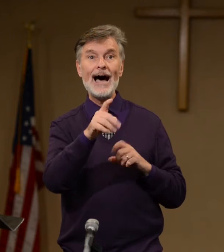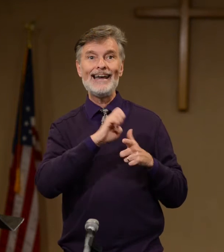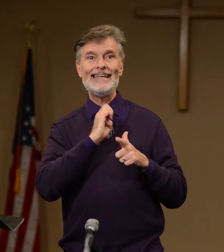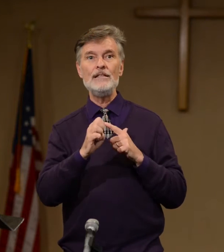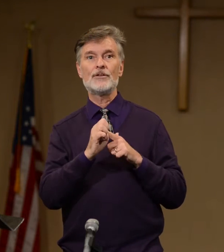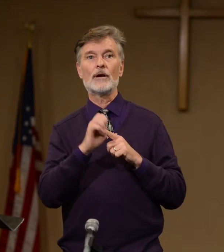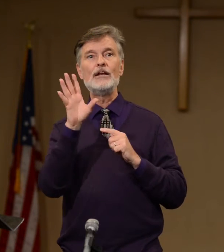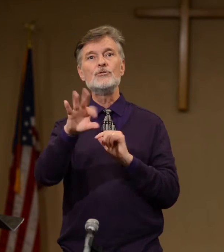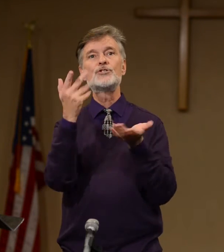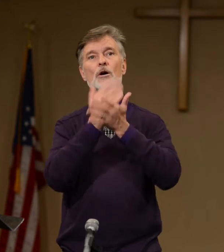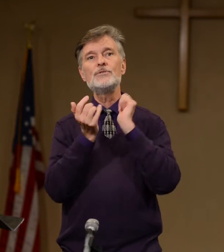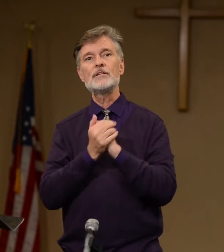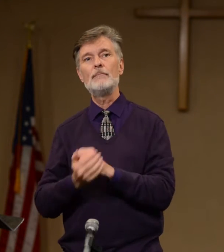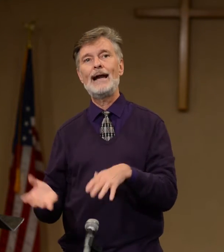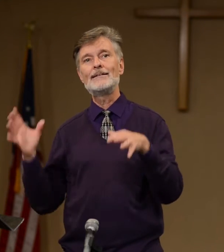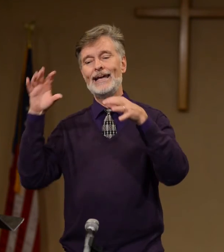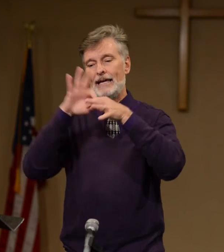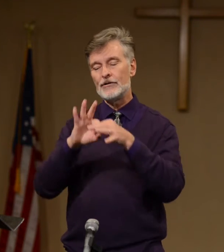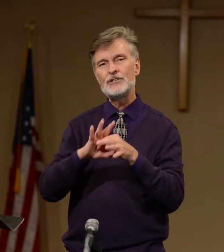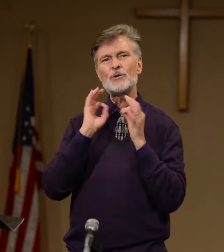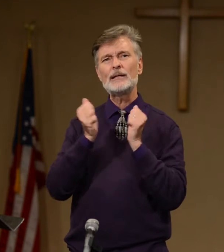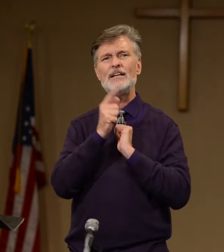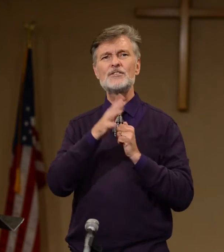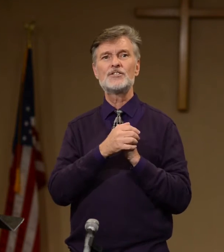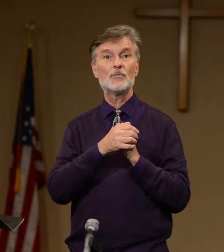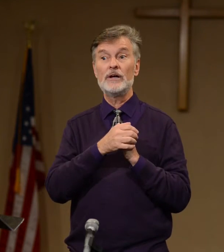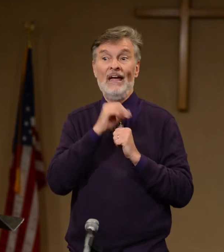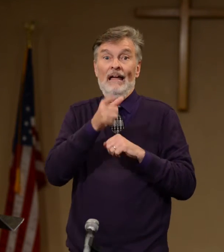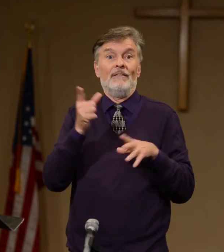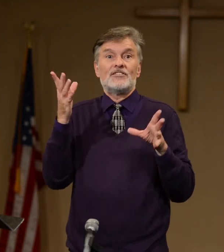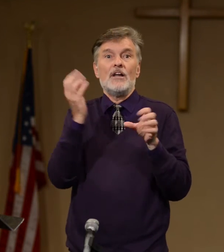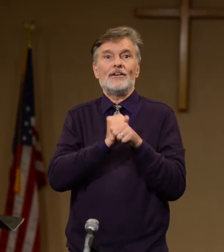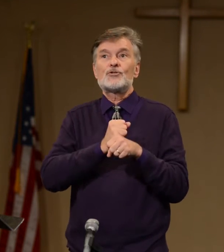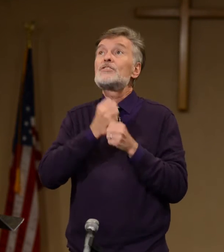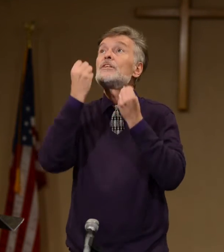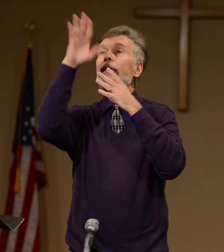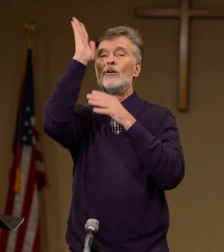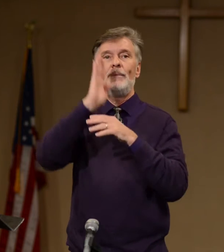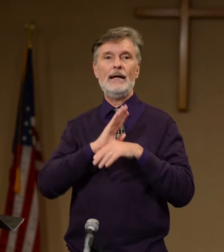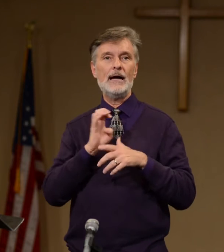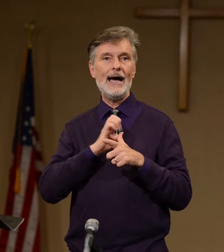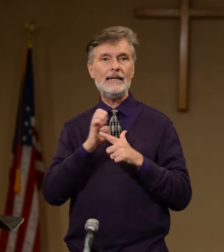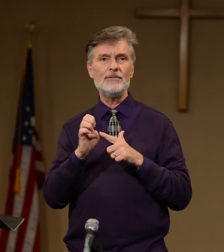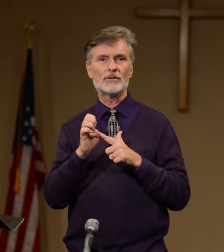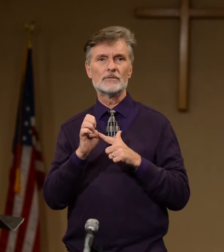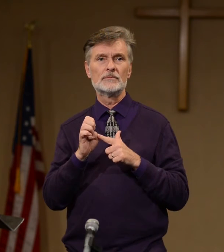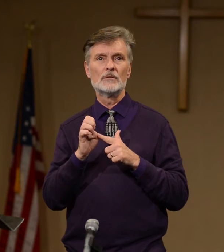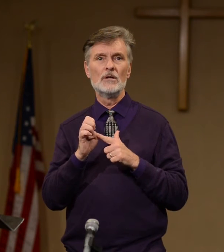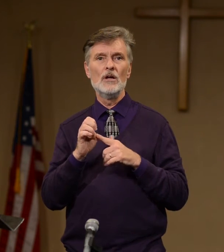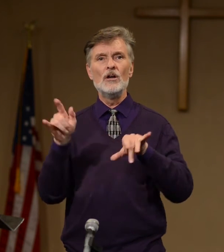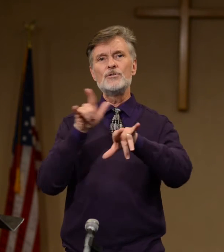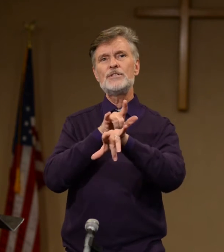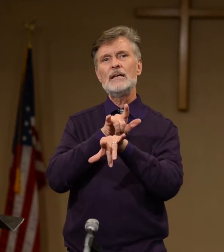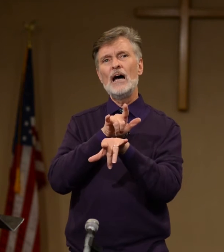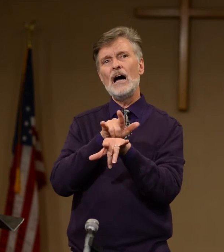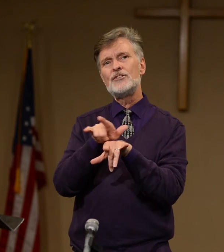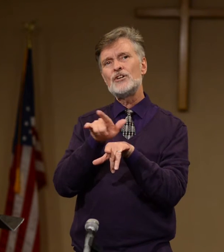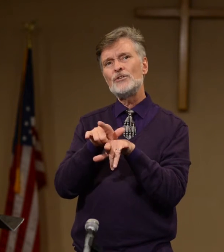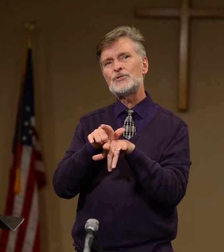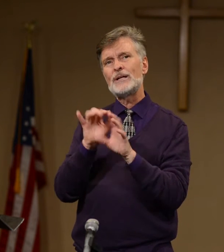not either. And you chose somebody to enter into a relationship with that's not trusting and obeying God either. You see, adultery